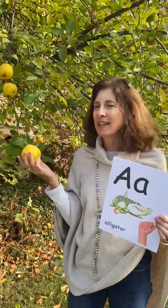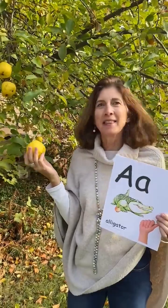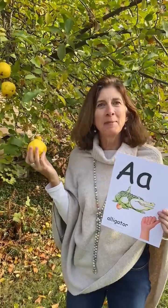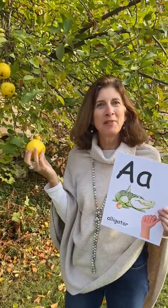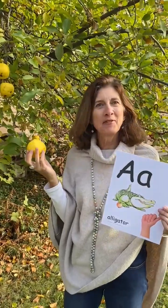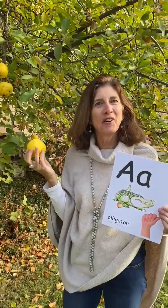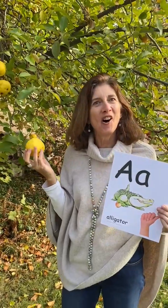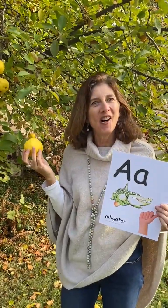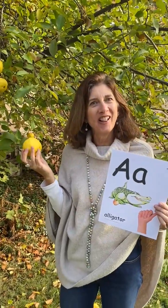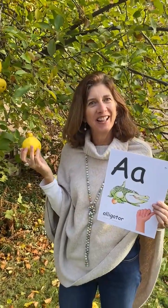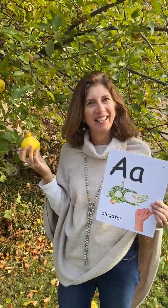them in the fall.